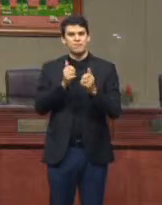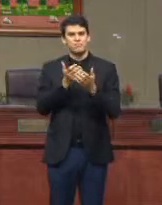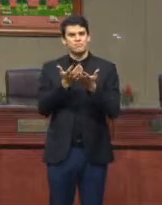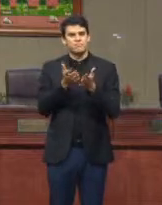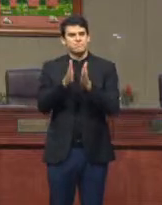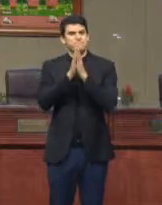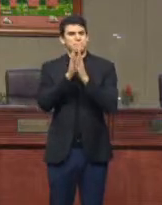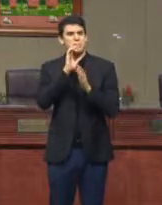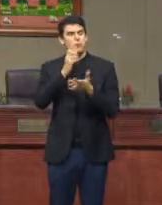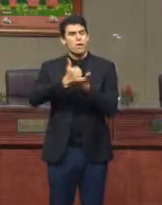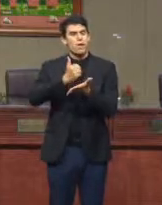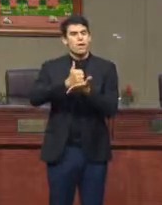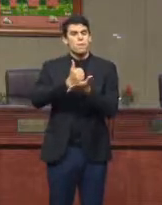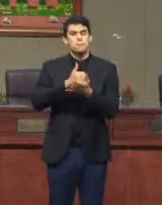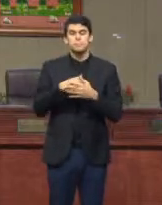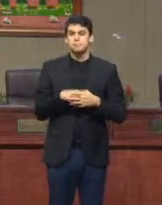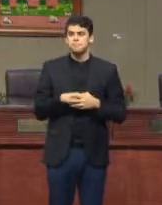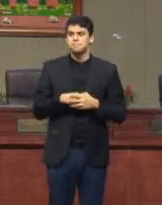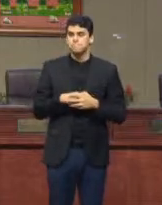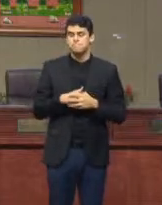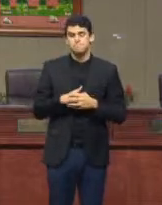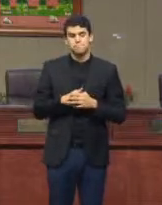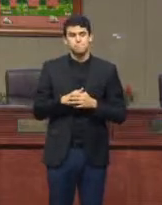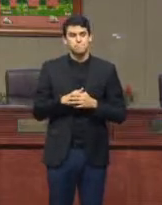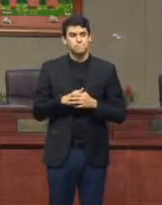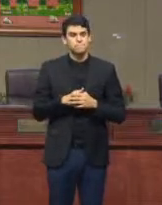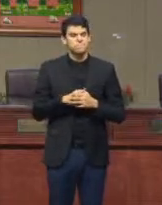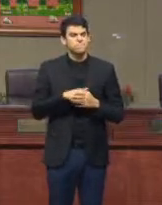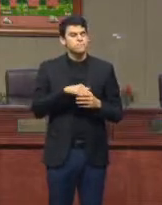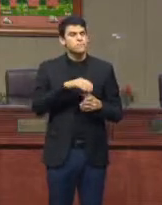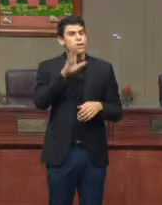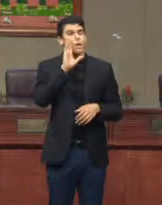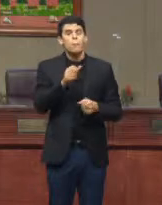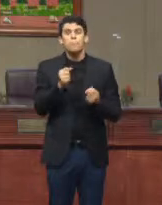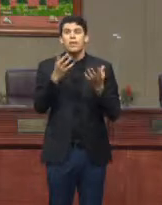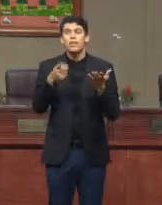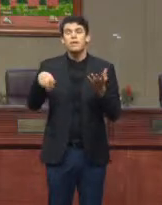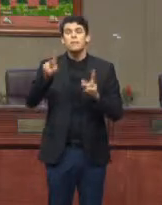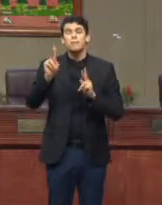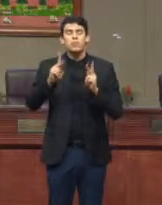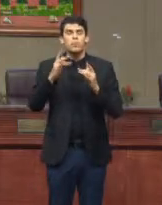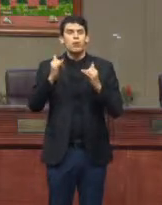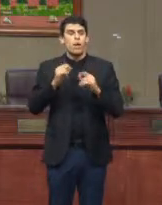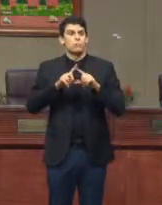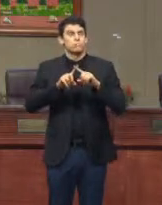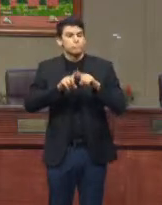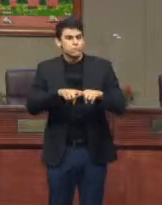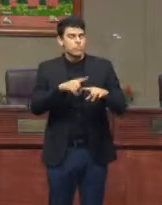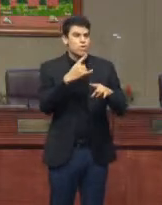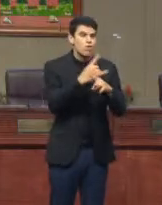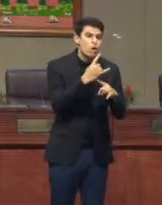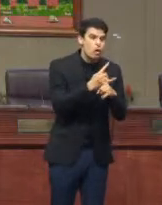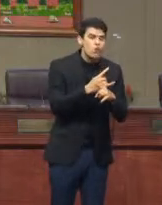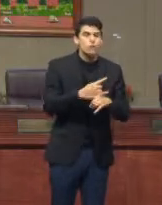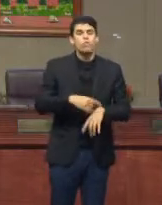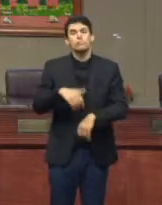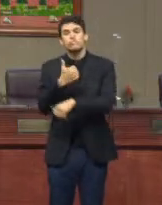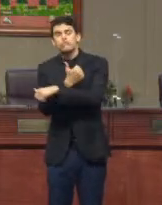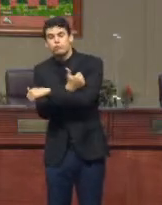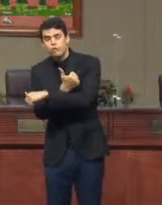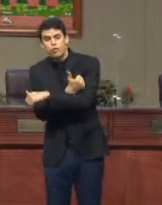be facing increased levels of alcohol and drug use, insomnia, and